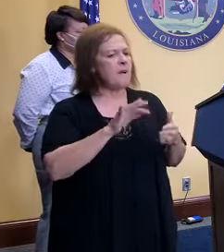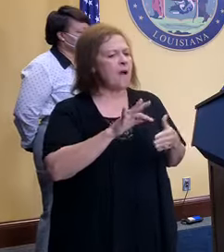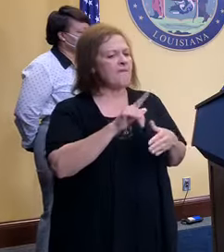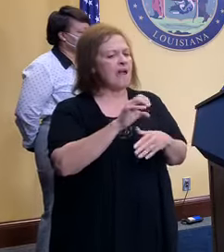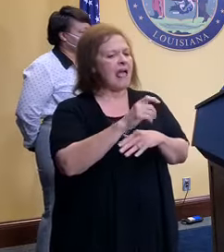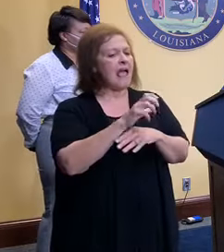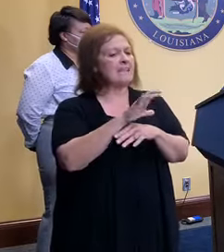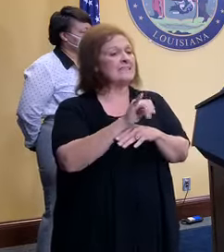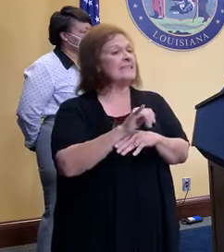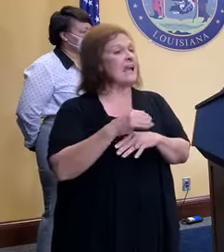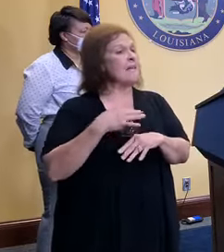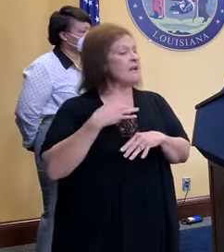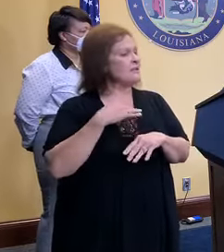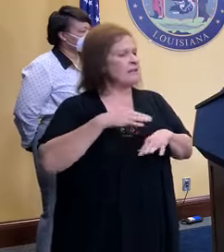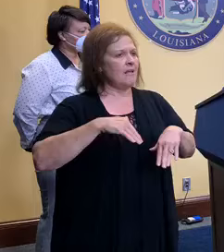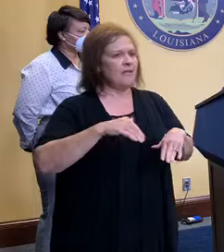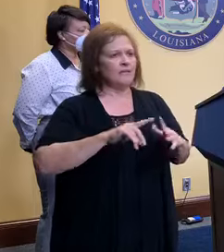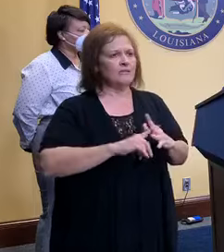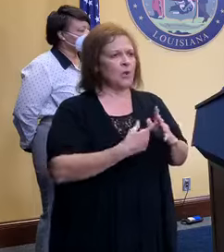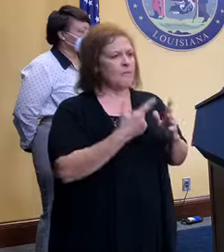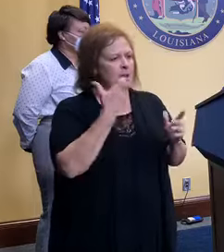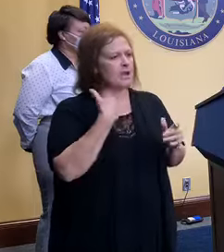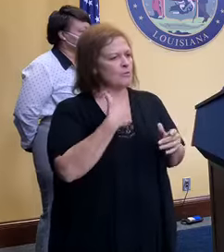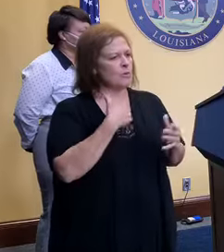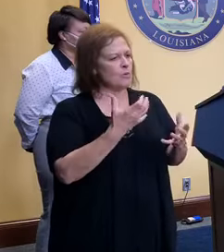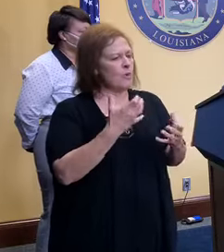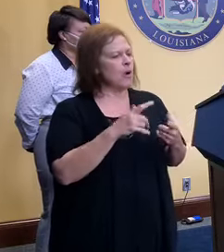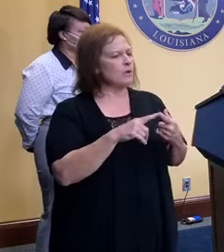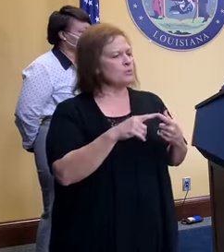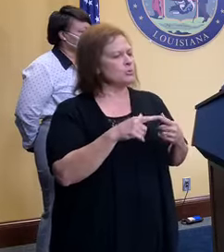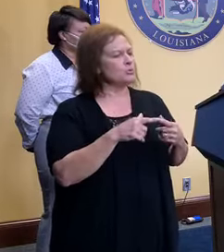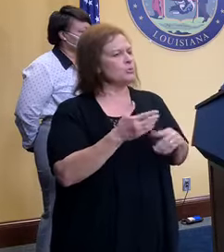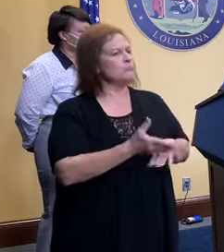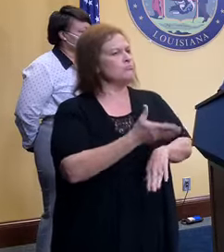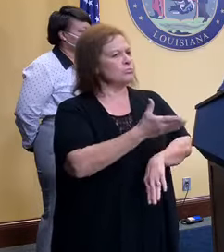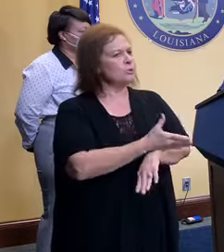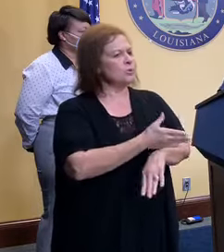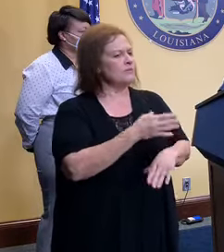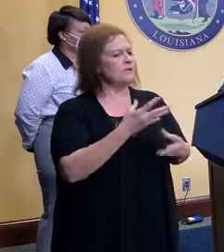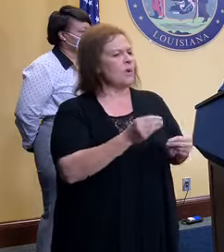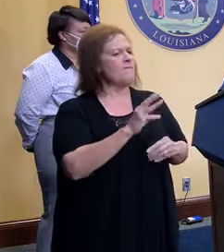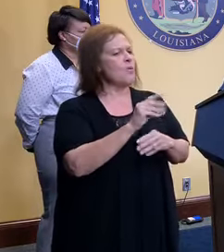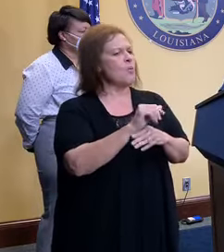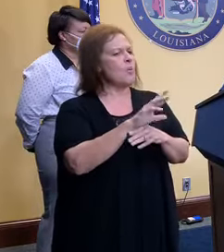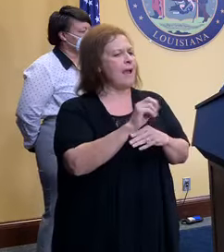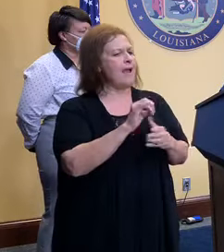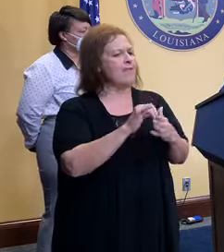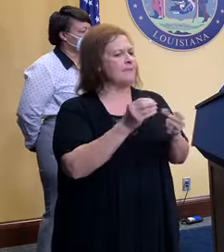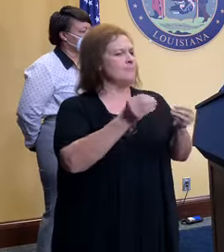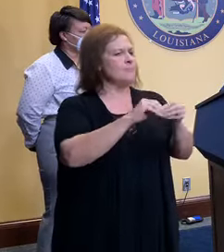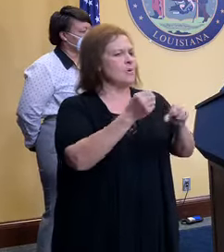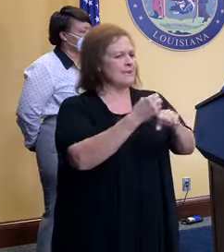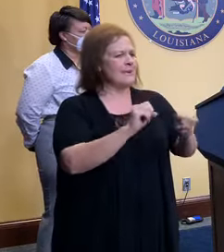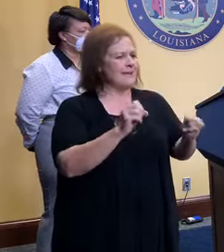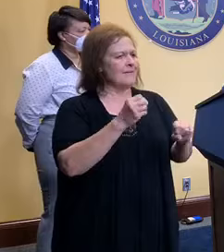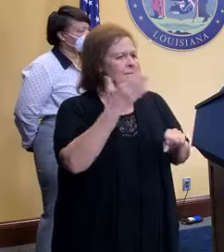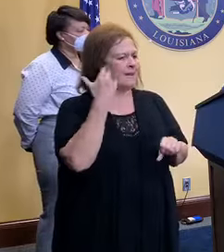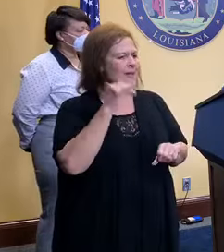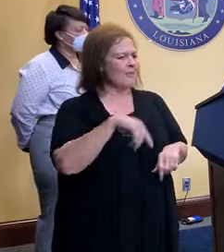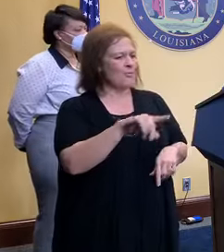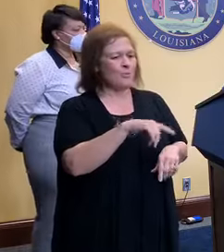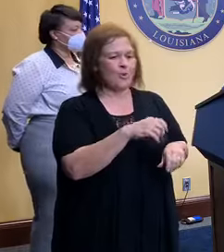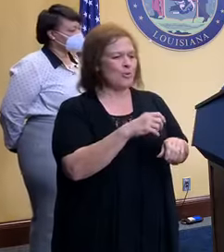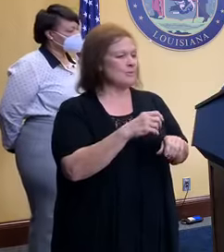not been restored because we are looking to make a better investment in software that is more secure, or because those